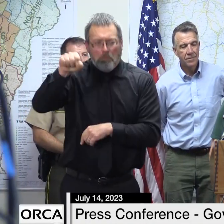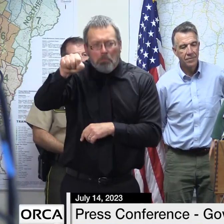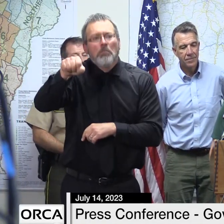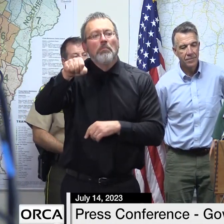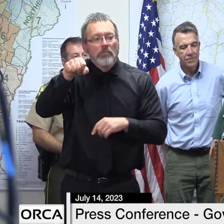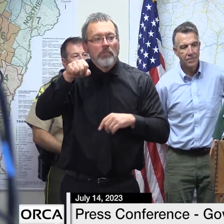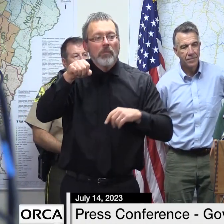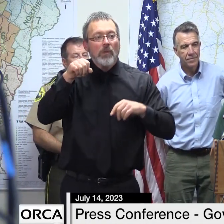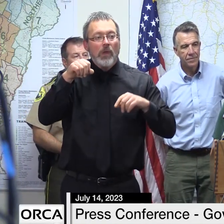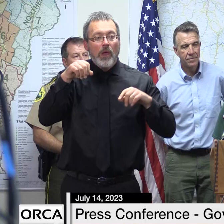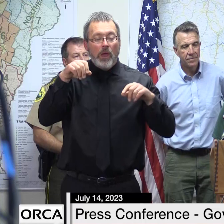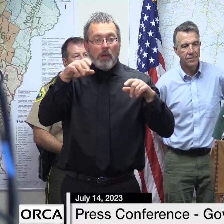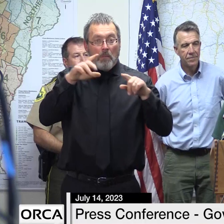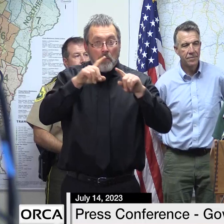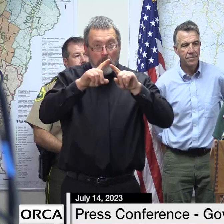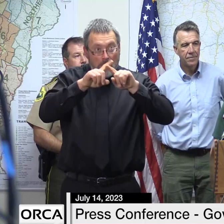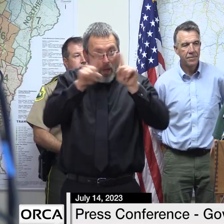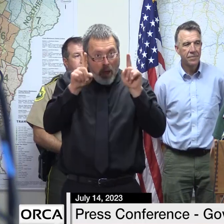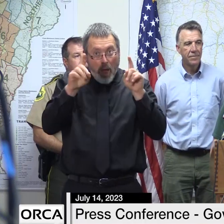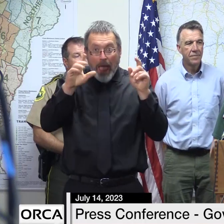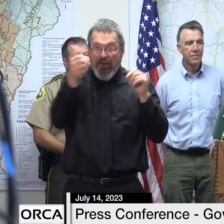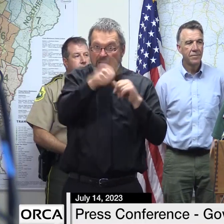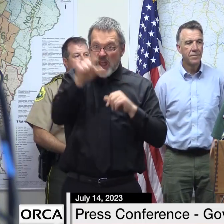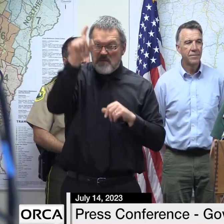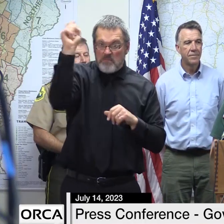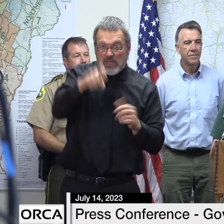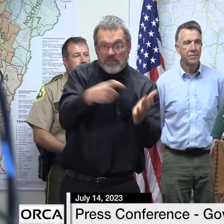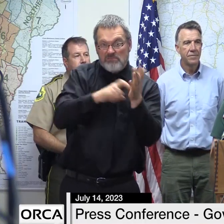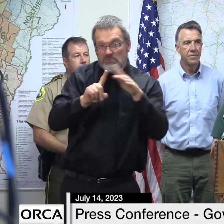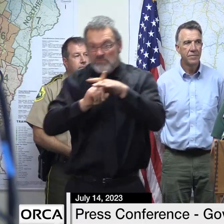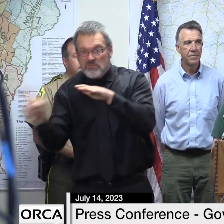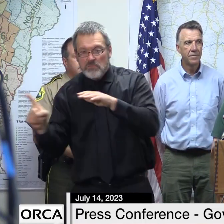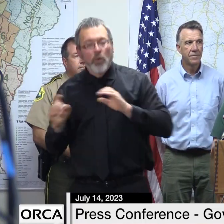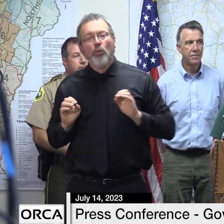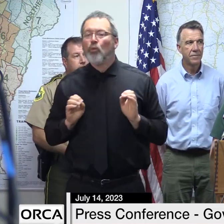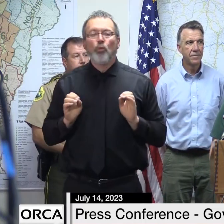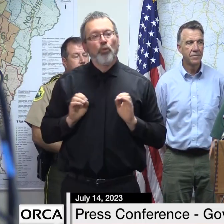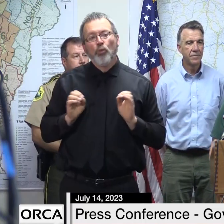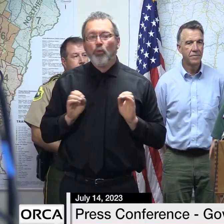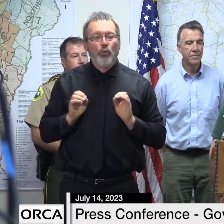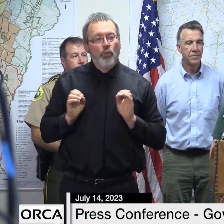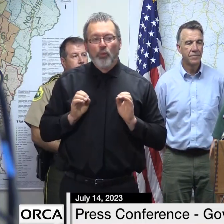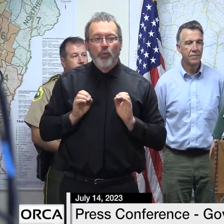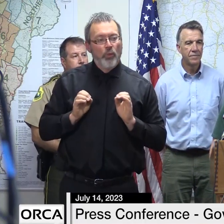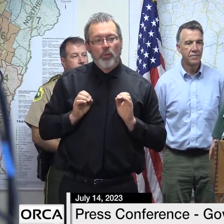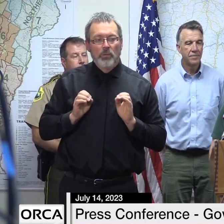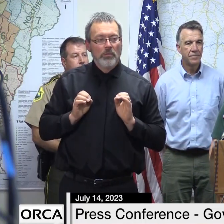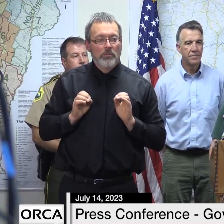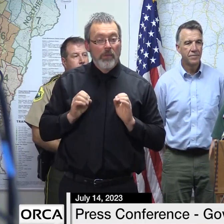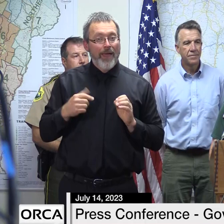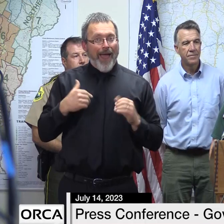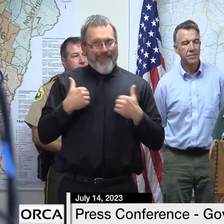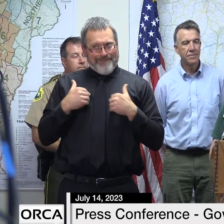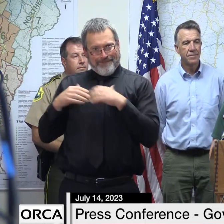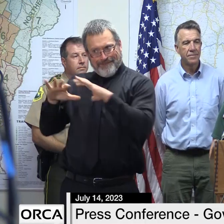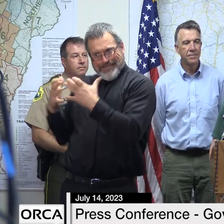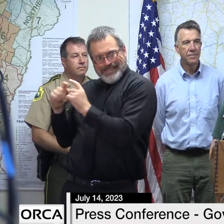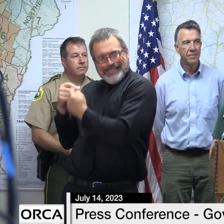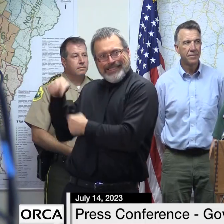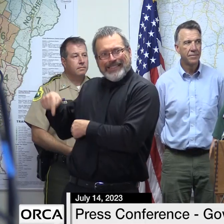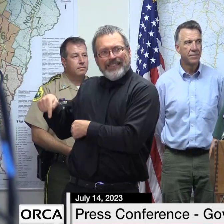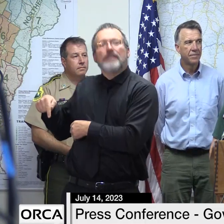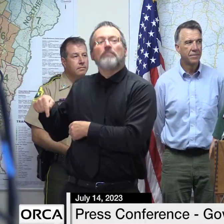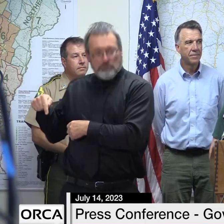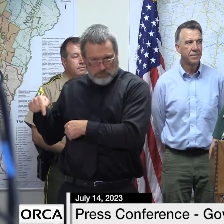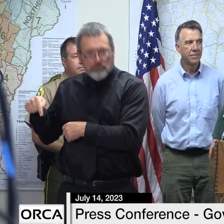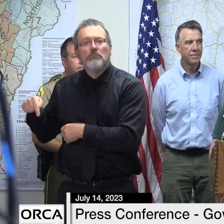evacuation or rescue. Today, we will keep teams staged throughout the state ready to respond to emergencies.